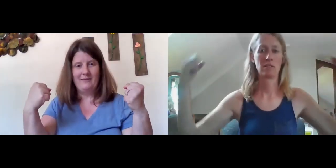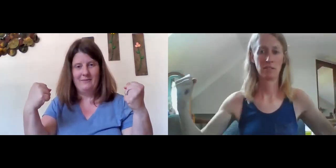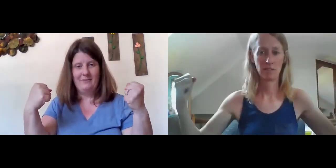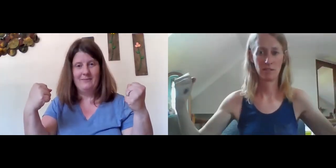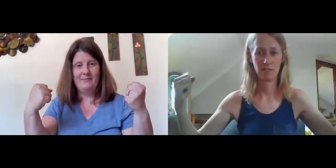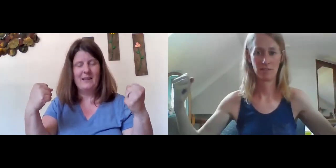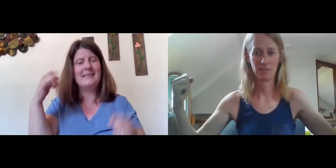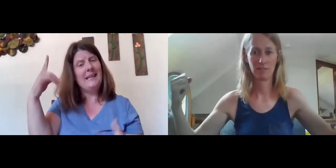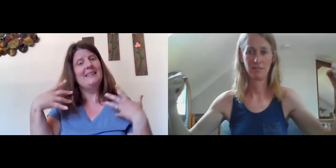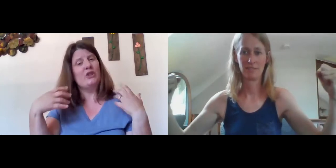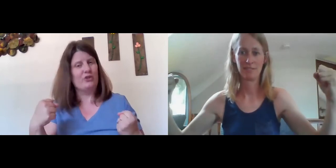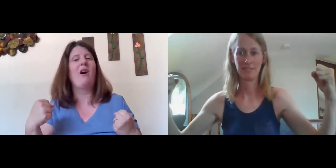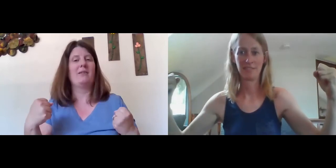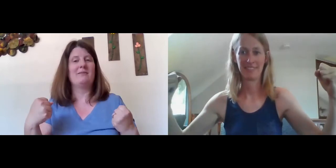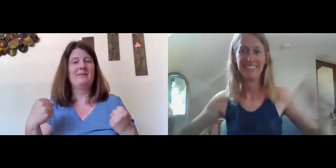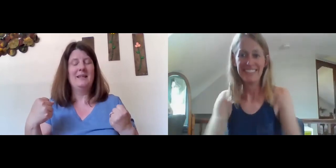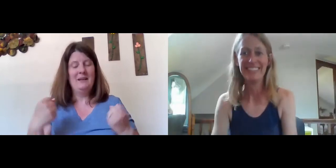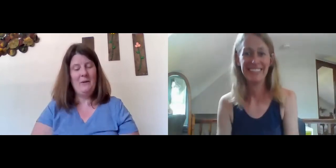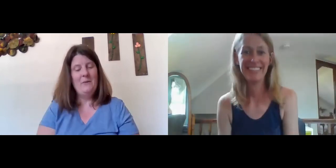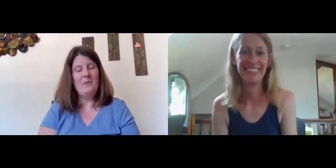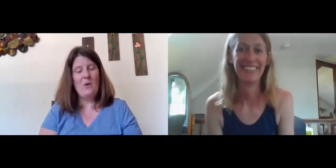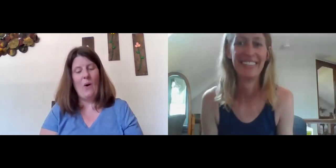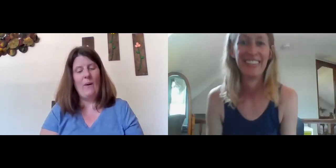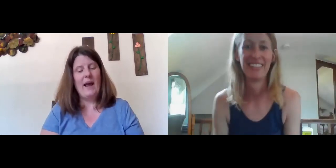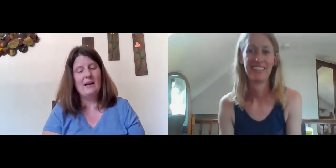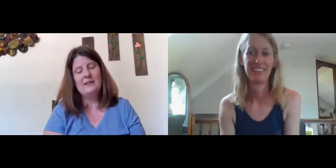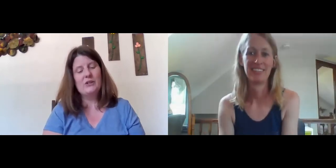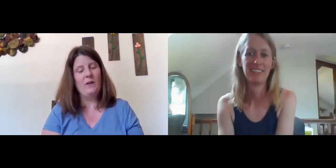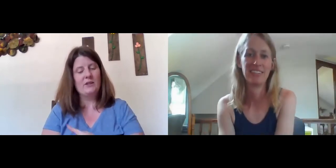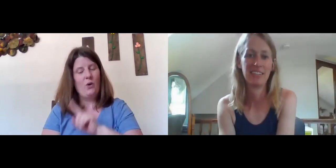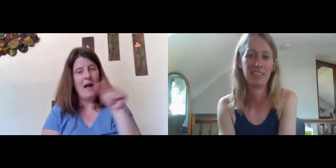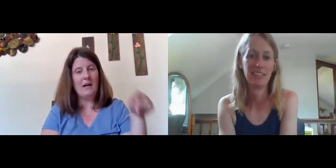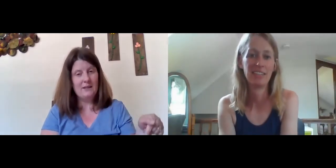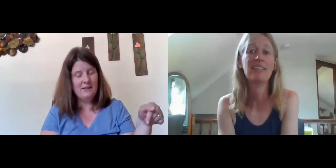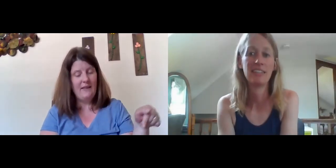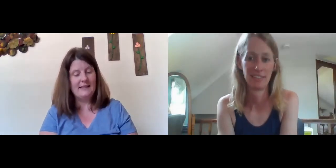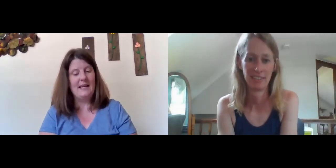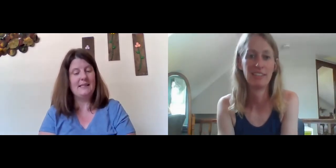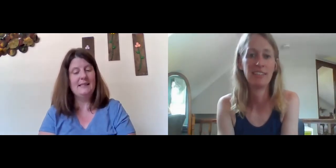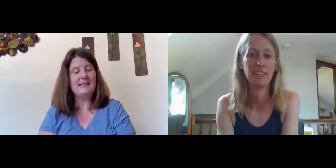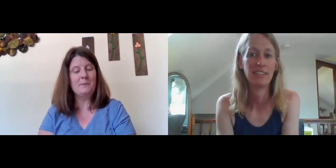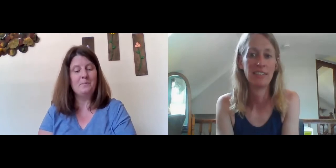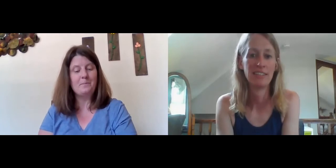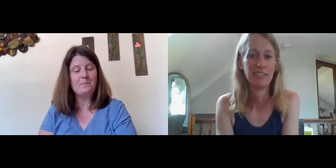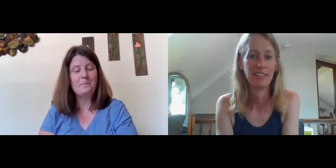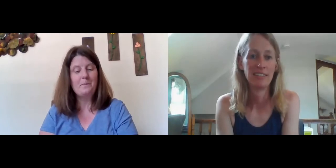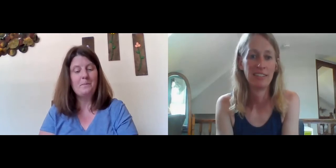strong, because he is strong. Okay, so let's go back to that